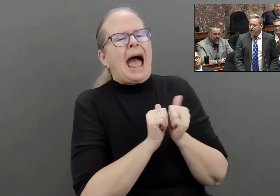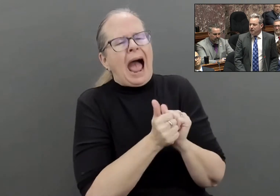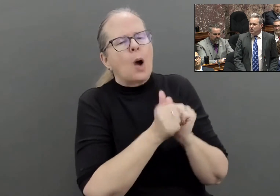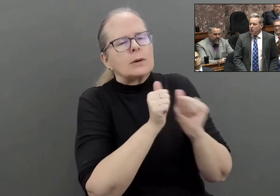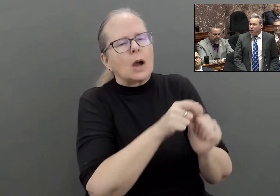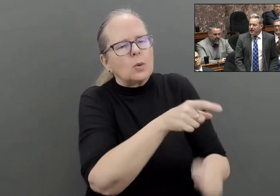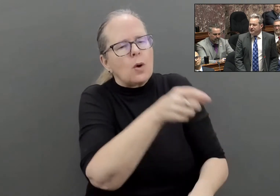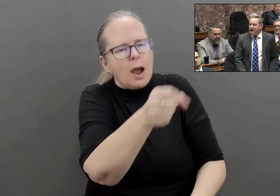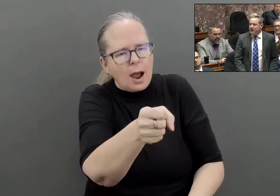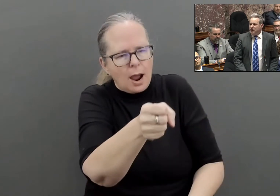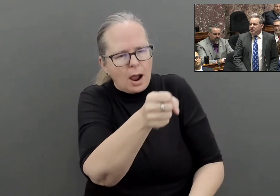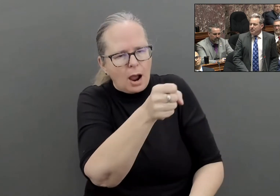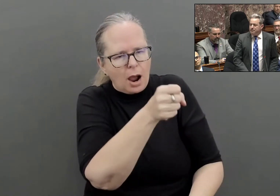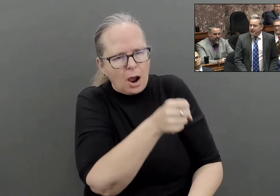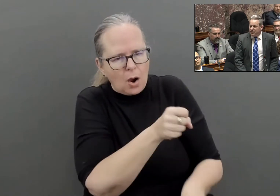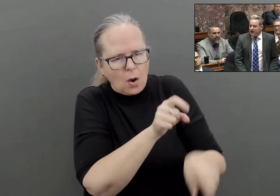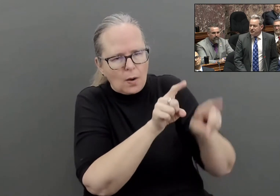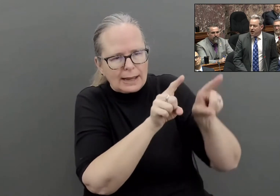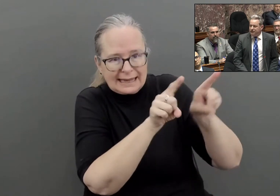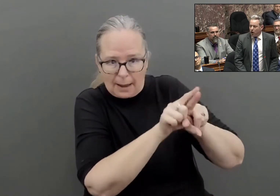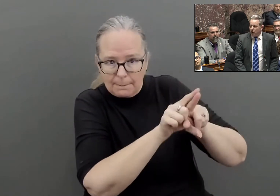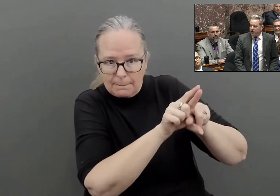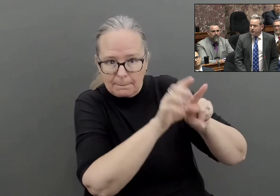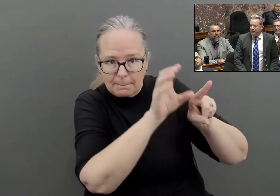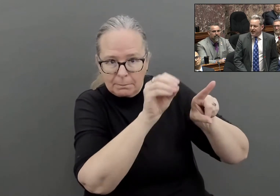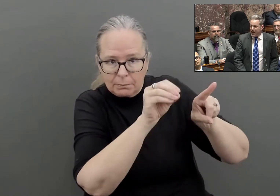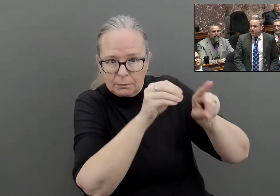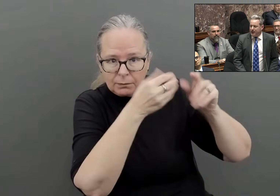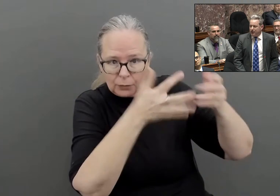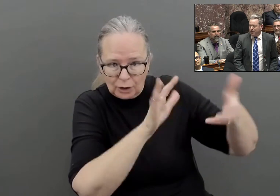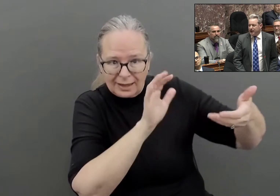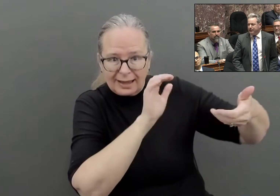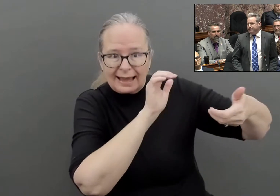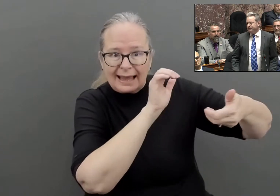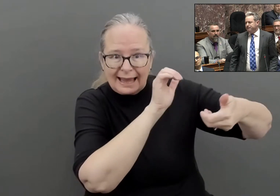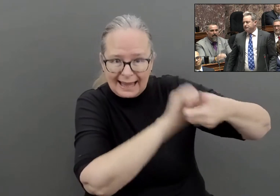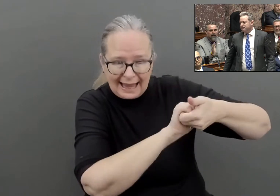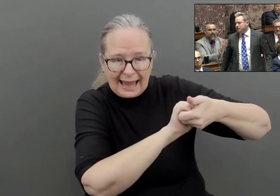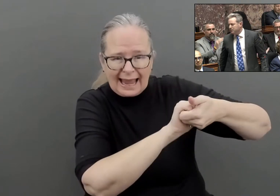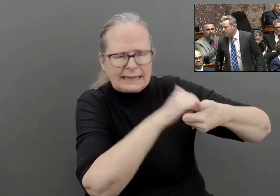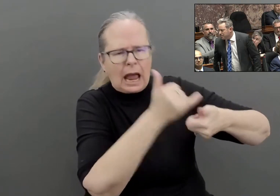government, wasted billions of dollars of taxpayer money?